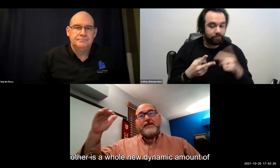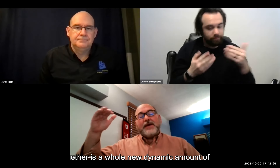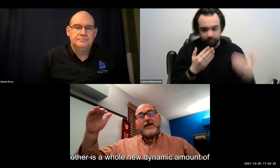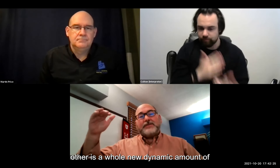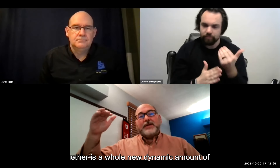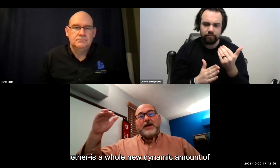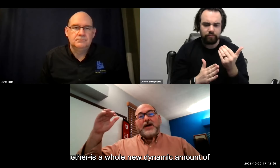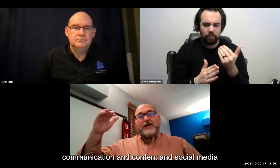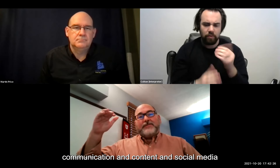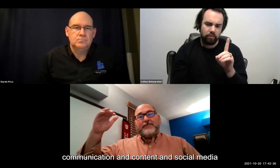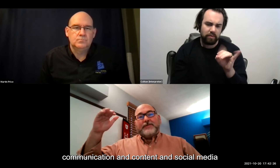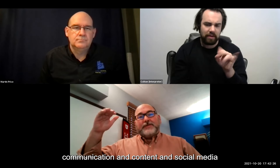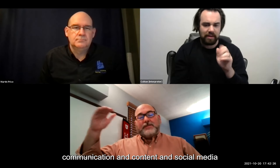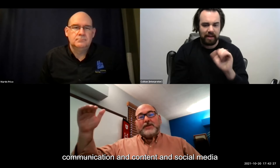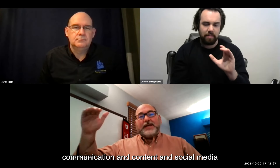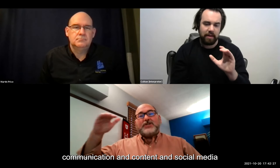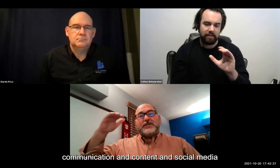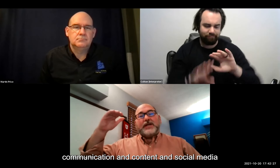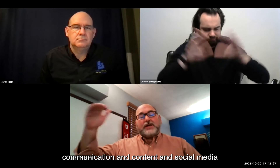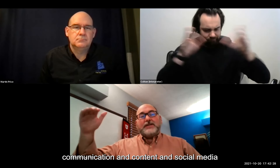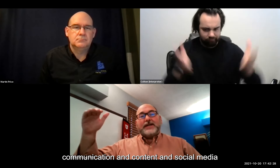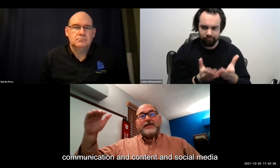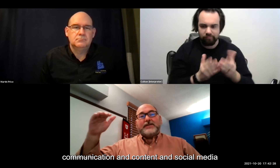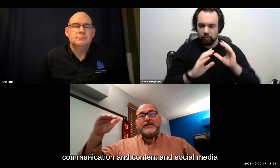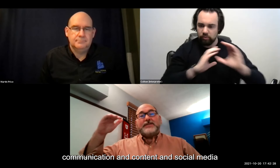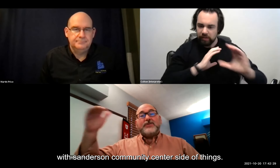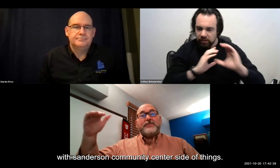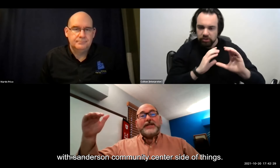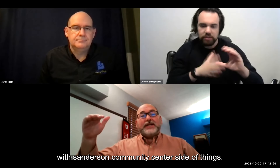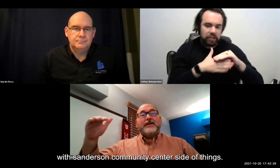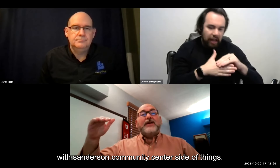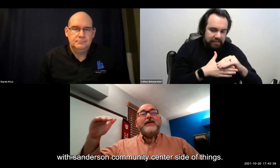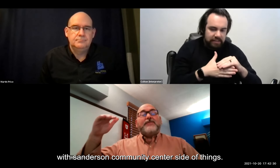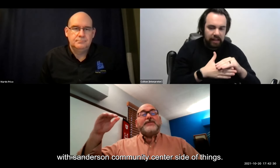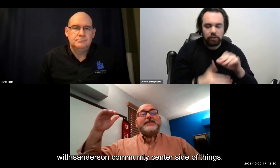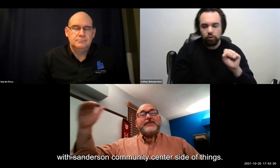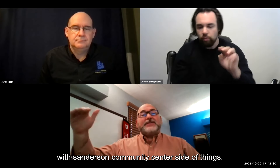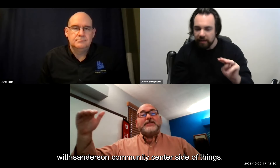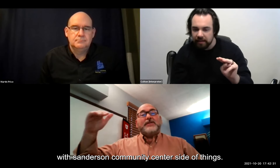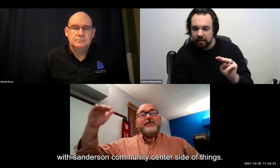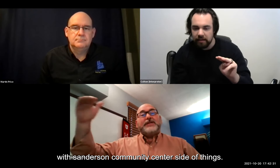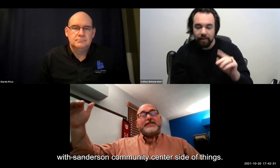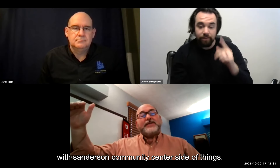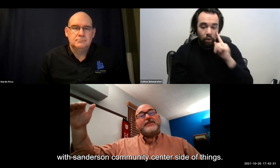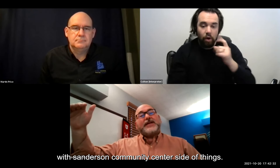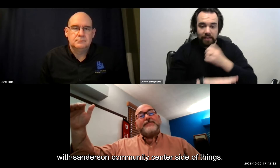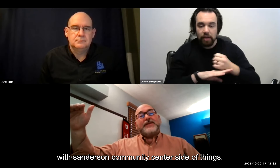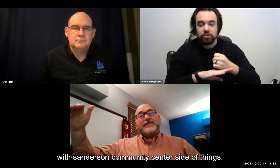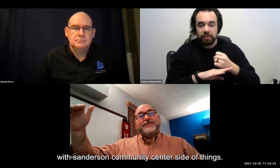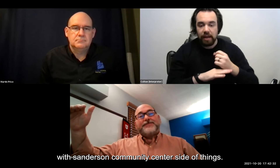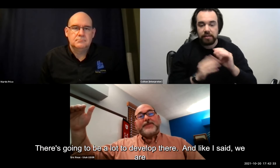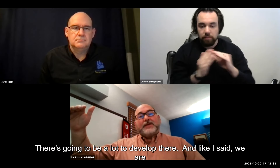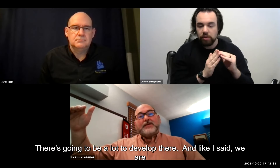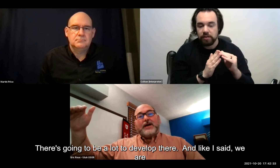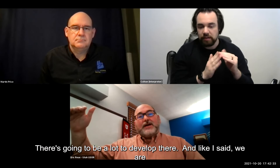dynamic amount of communication and content in social media for the Sanderson Community Center side of